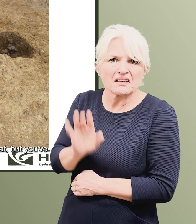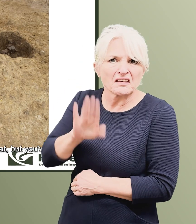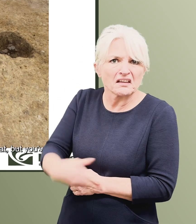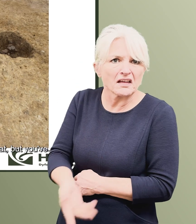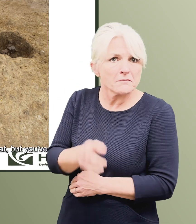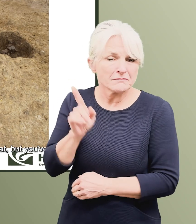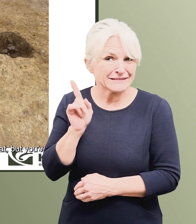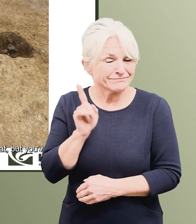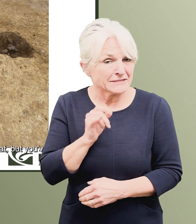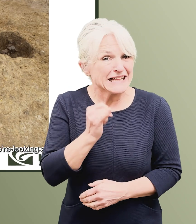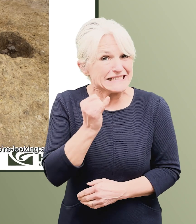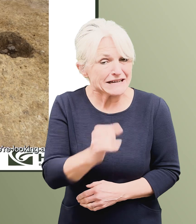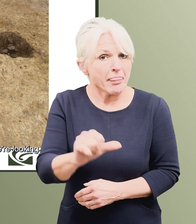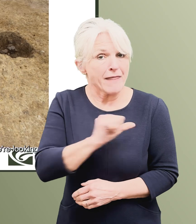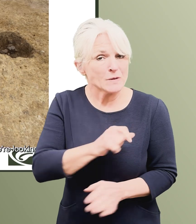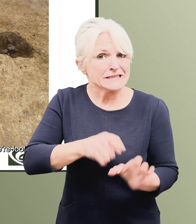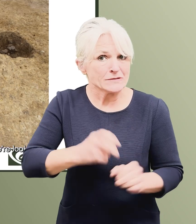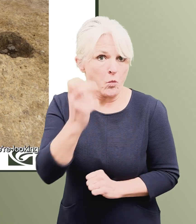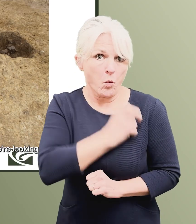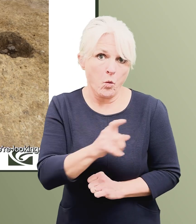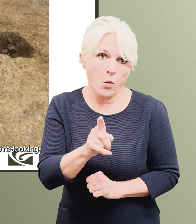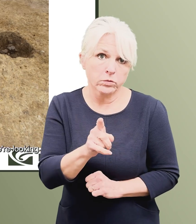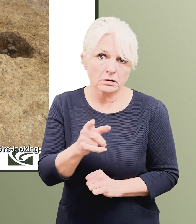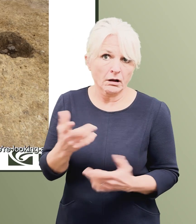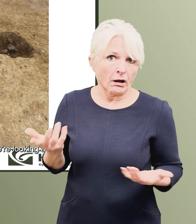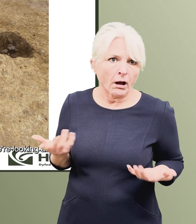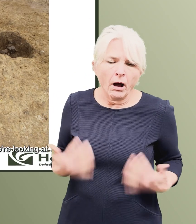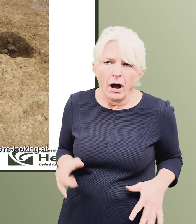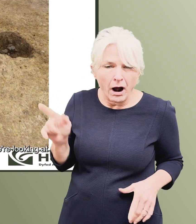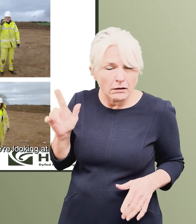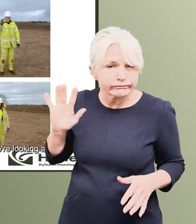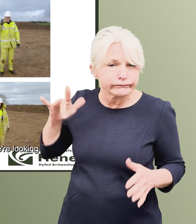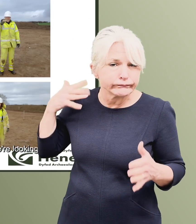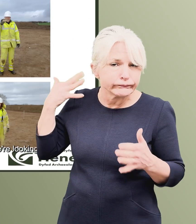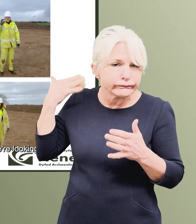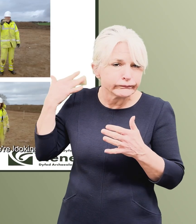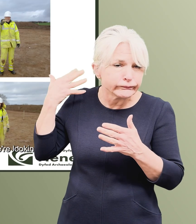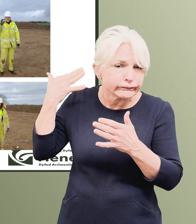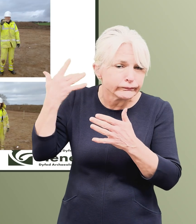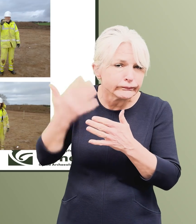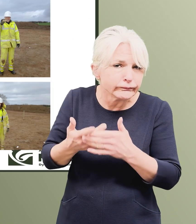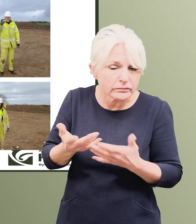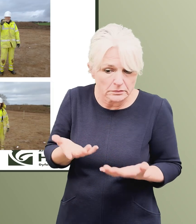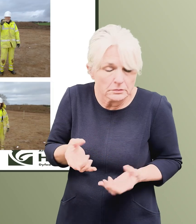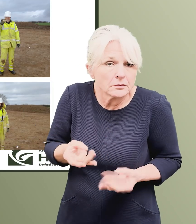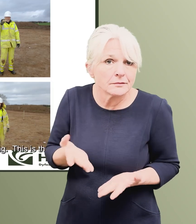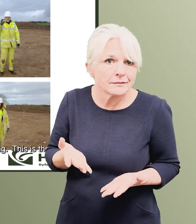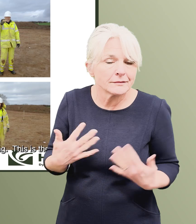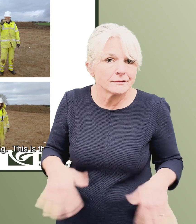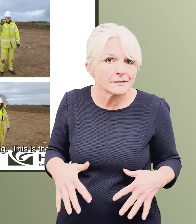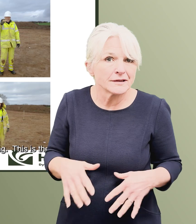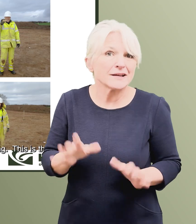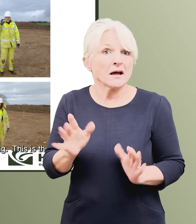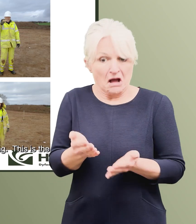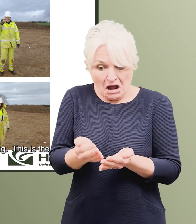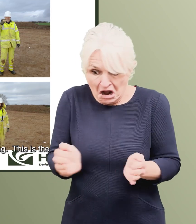you've got to realize these are 6,000 years old. They've been there a long time, and actually we're looking at just the bottoms of them, probably. But it